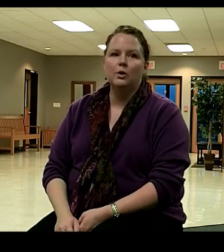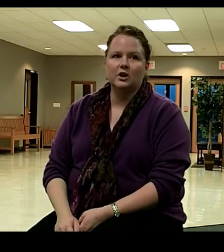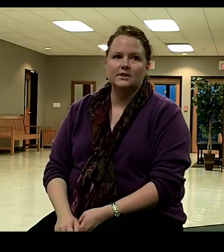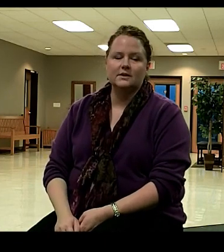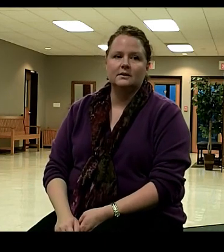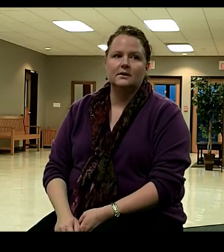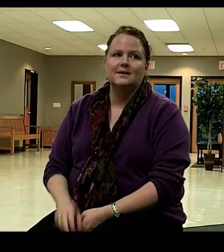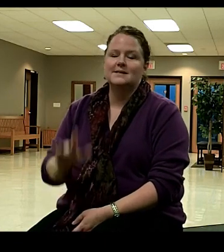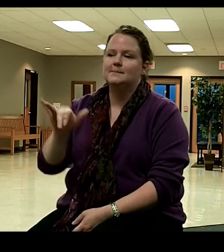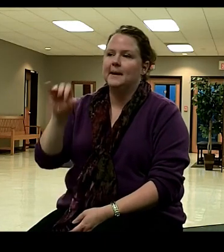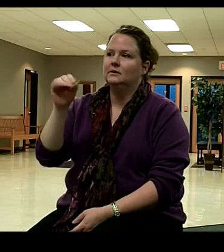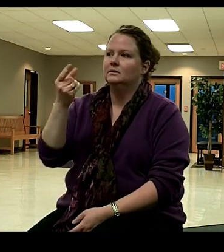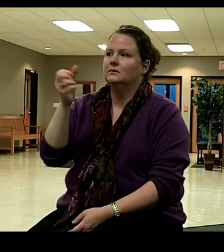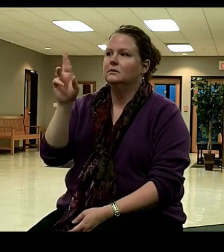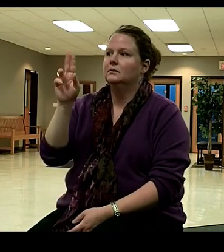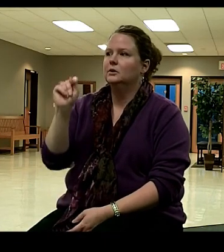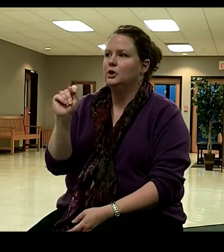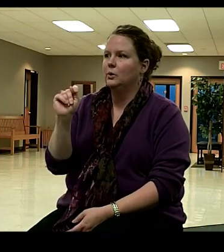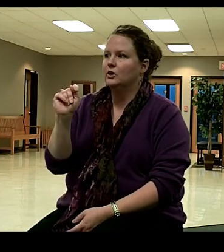Yogurt is spelled yogurt,